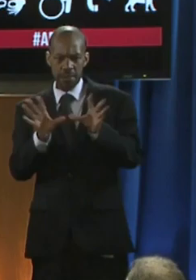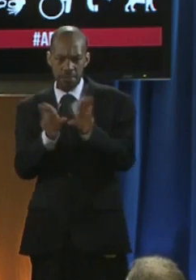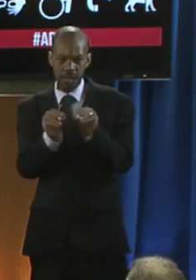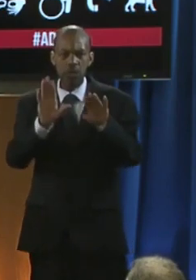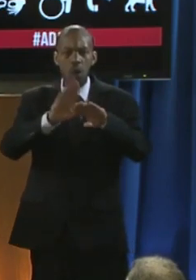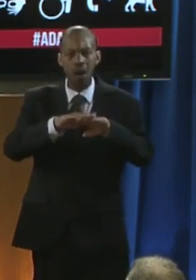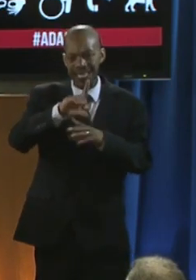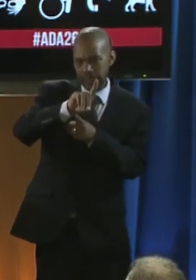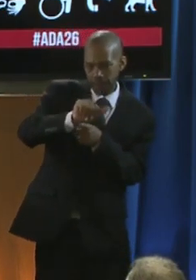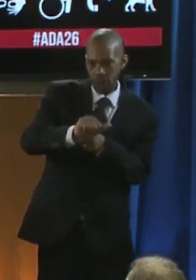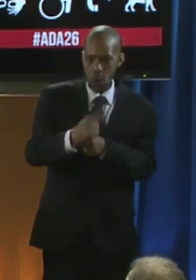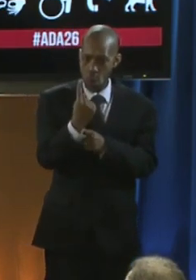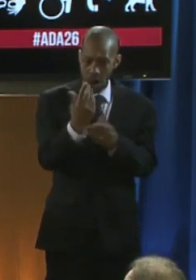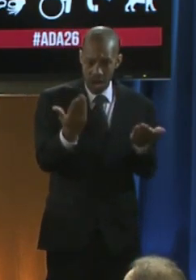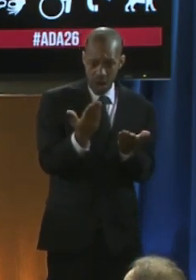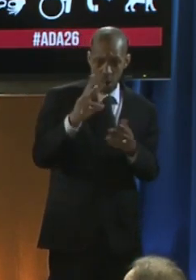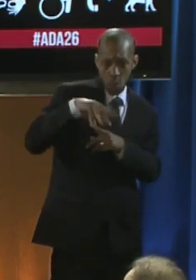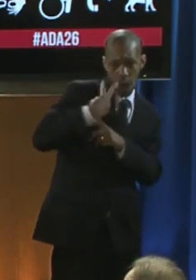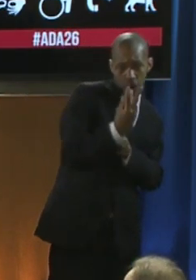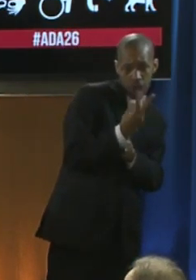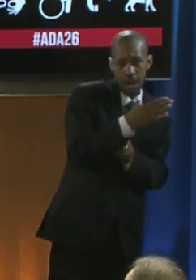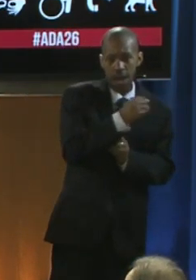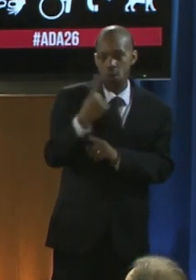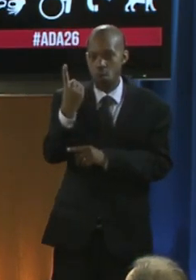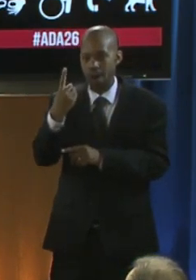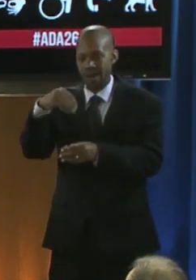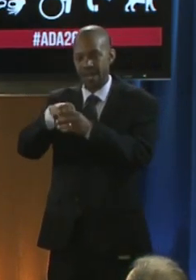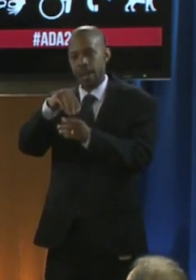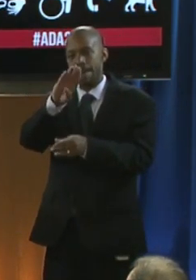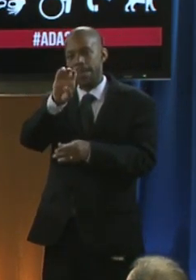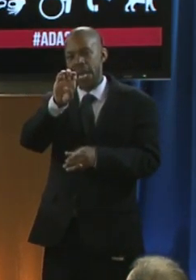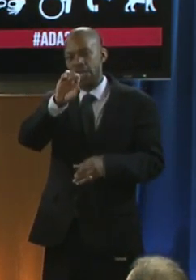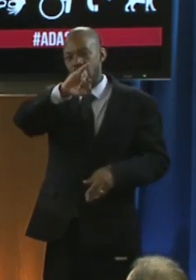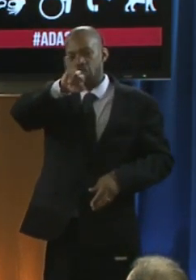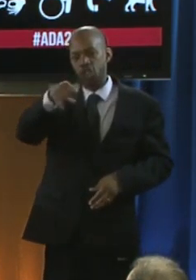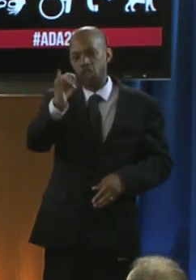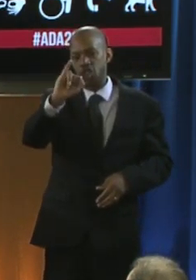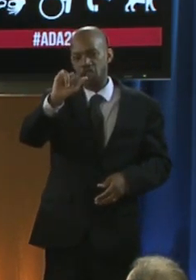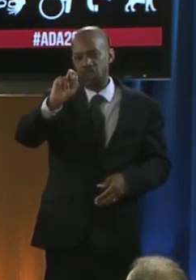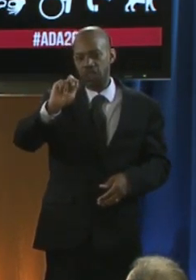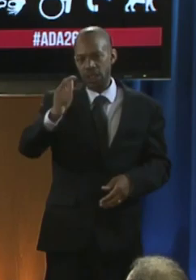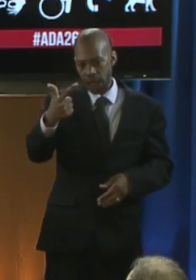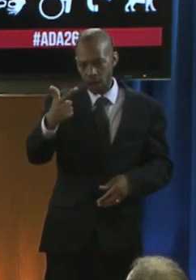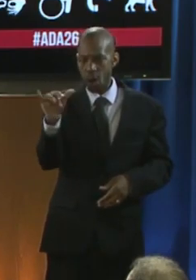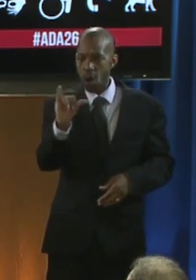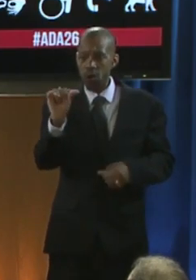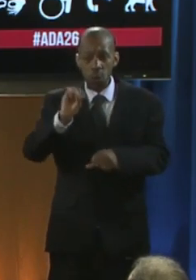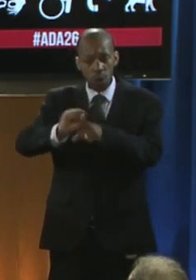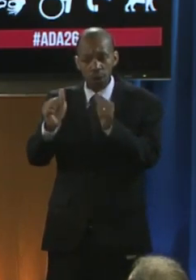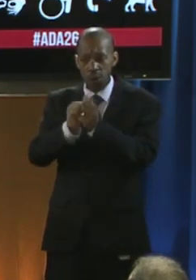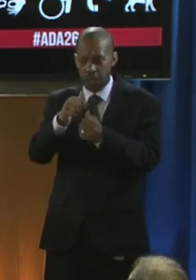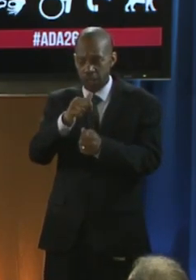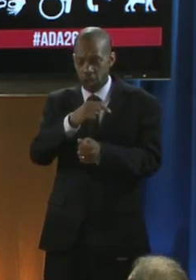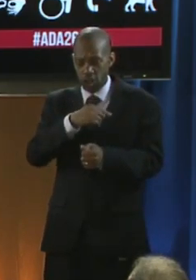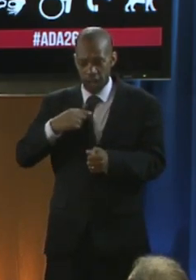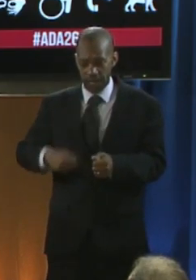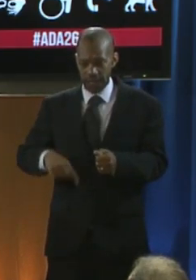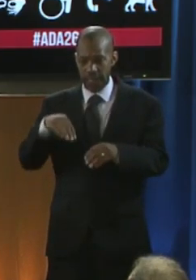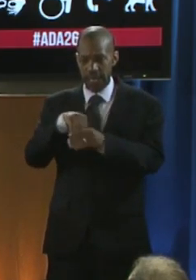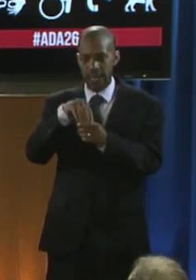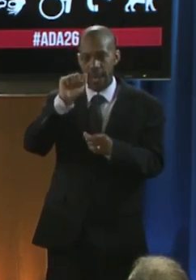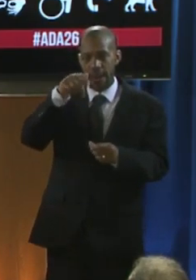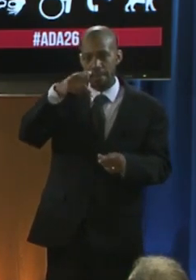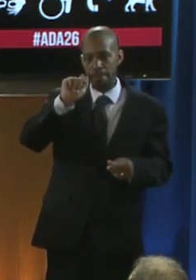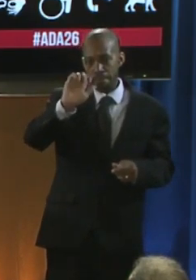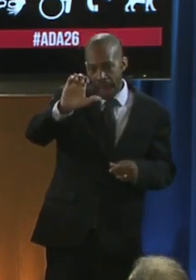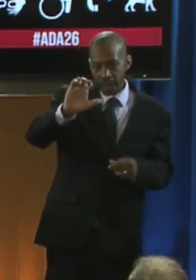disability, one here in Washington and one in Beijing. We are also working with the Chinese in the APEC region